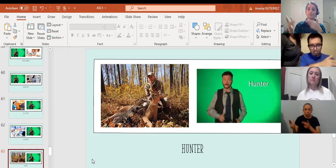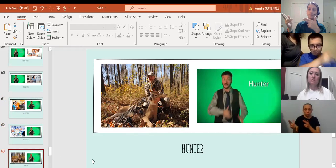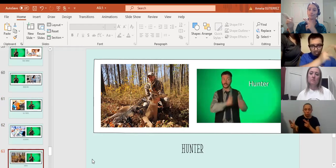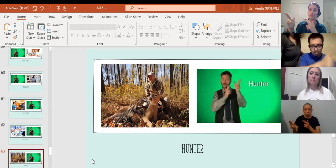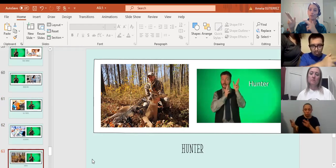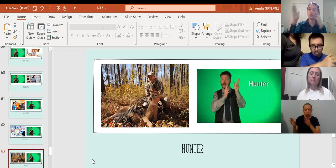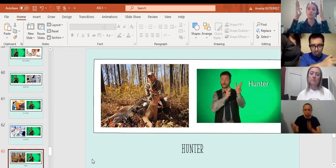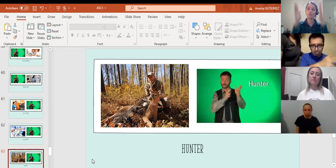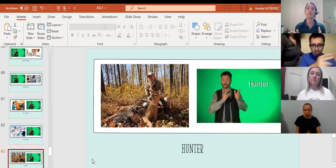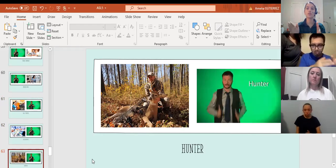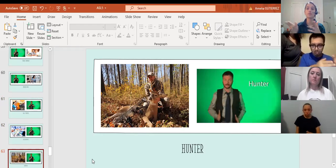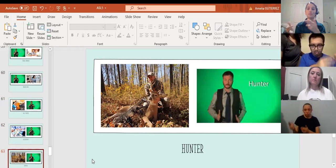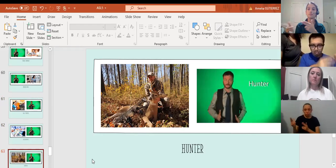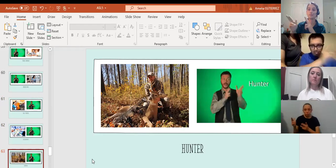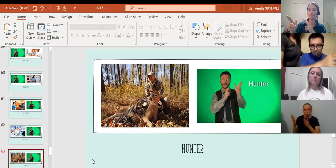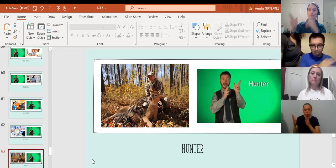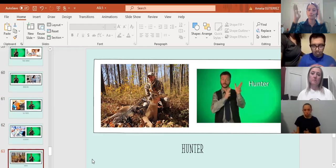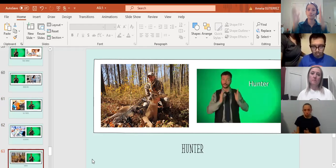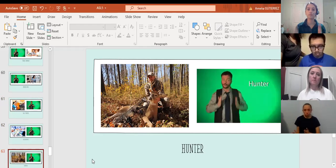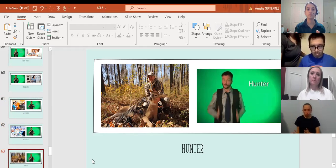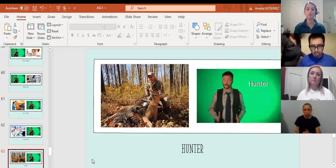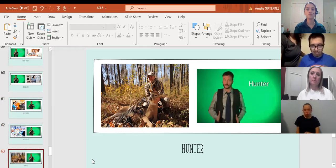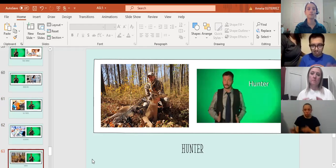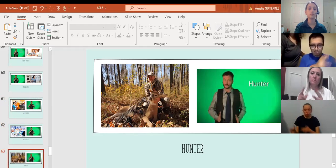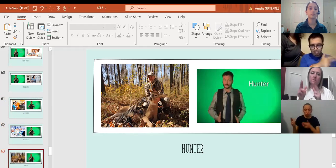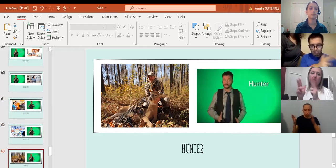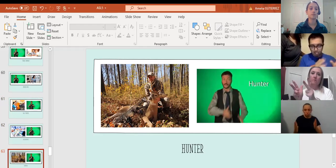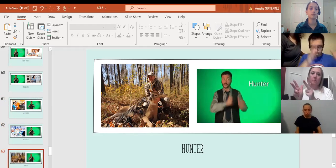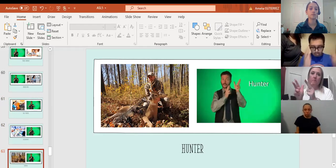Hunter, hunter.